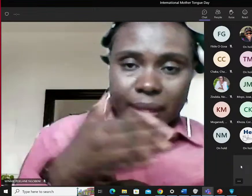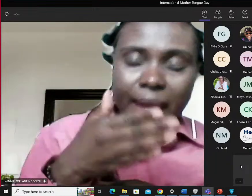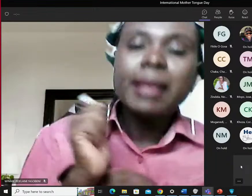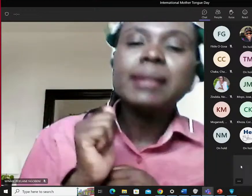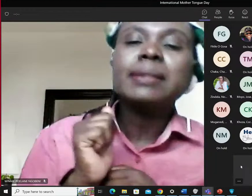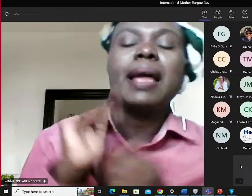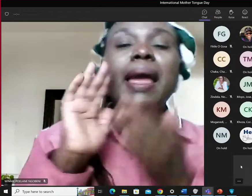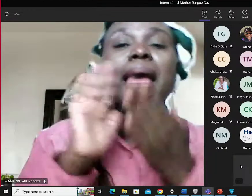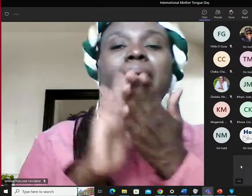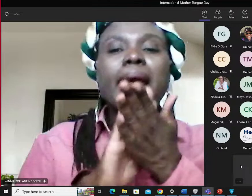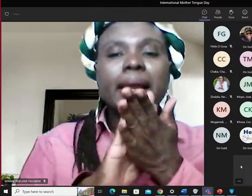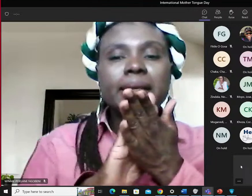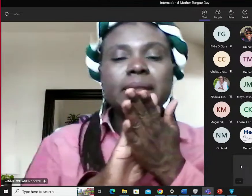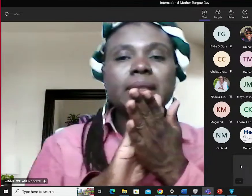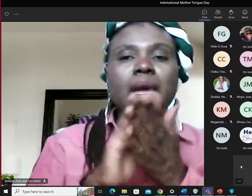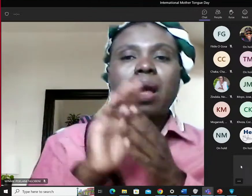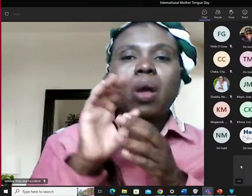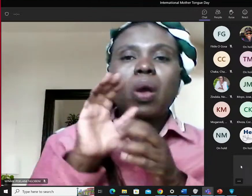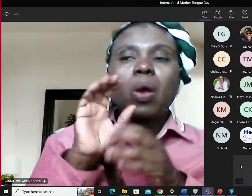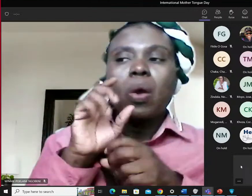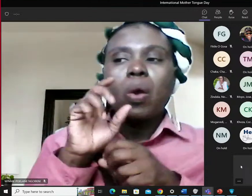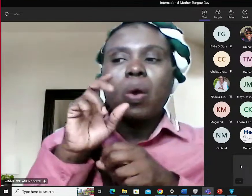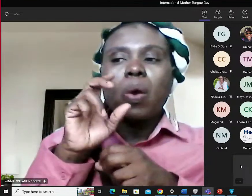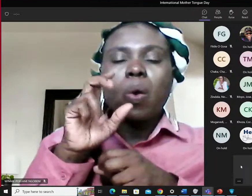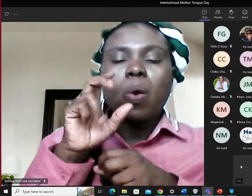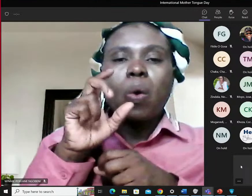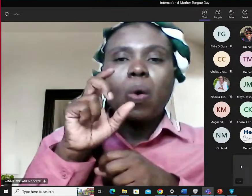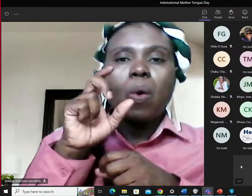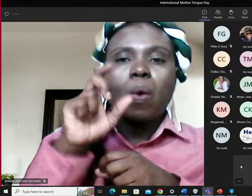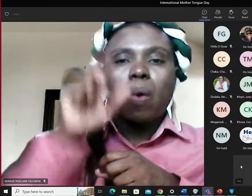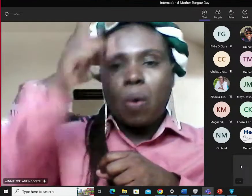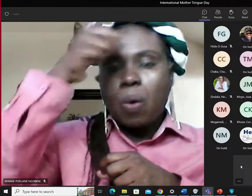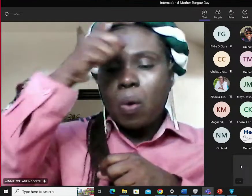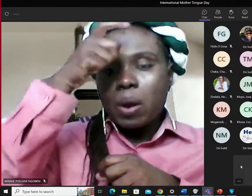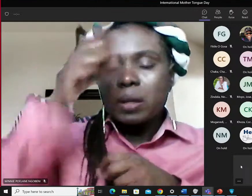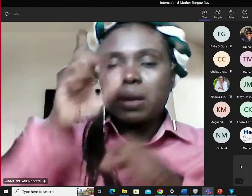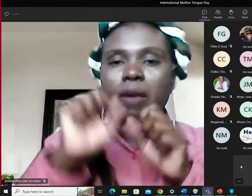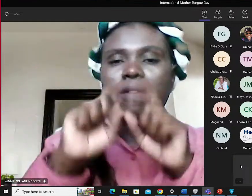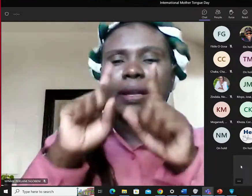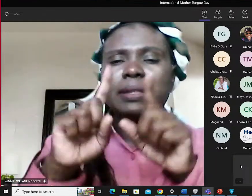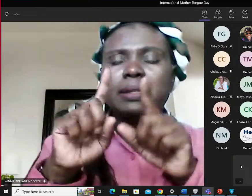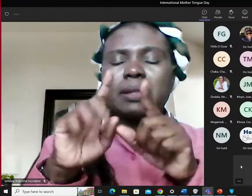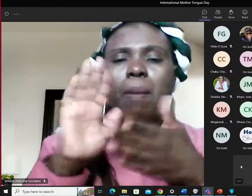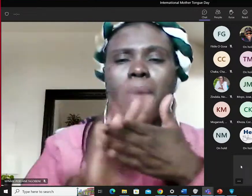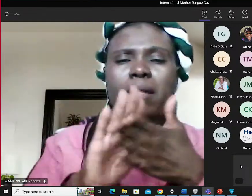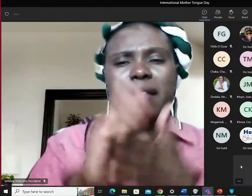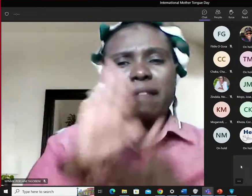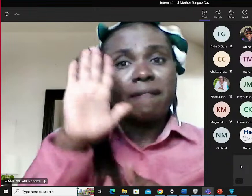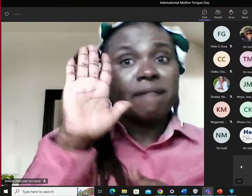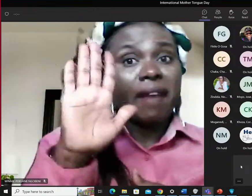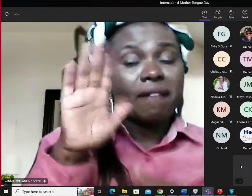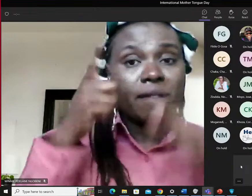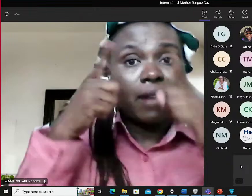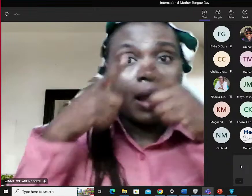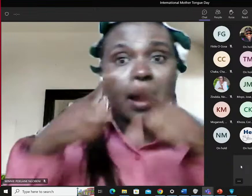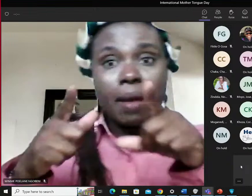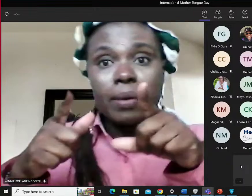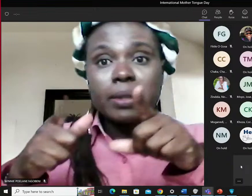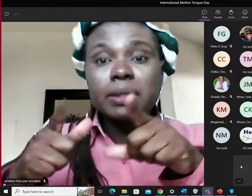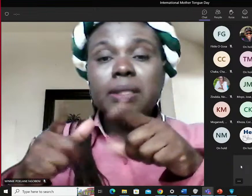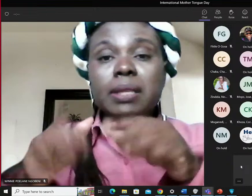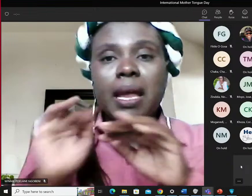its reading module, I think it's in more than 5 languages. It's being taught currently in more